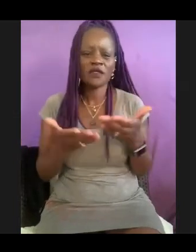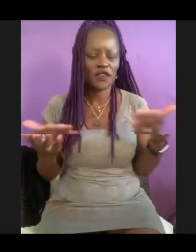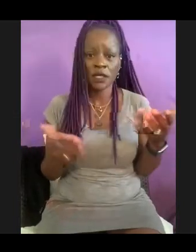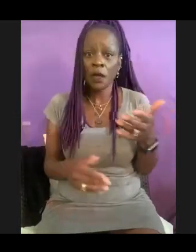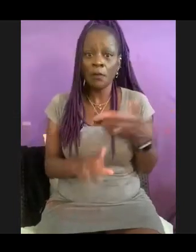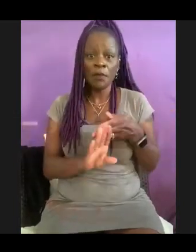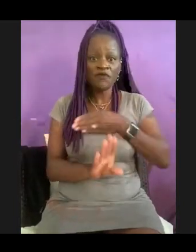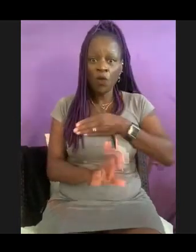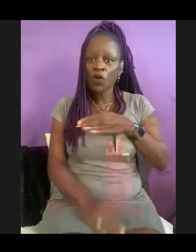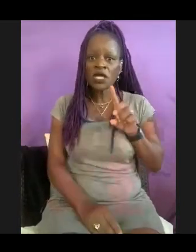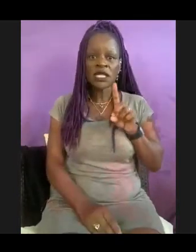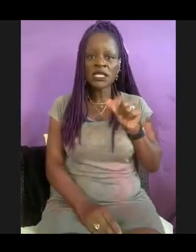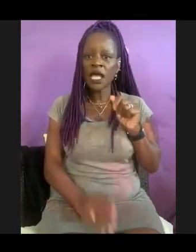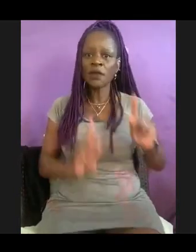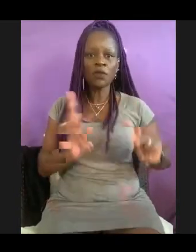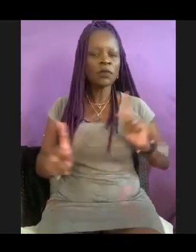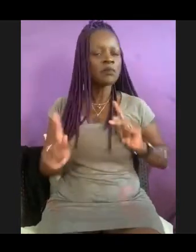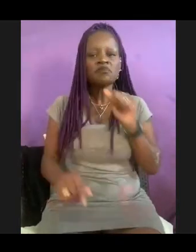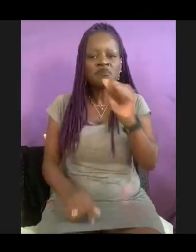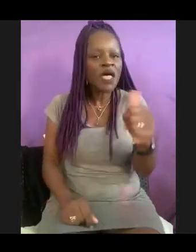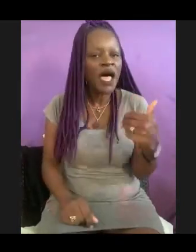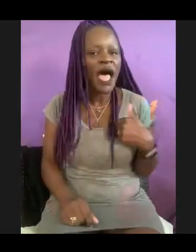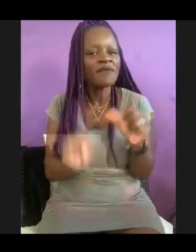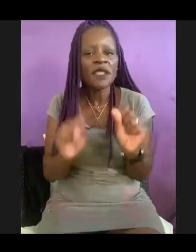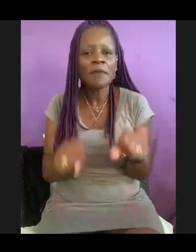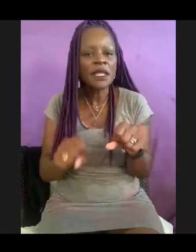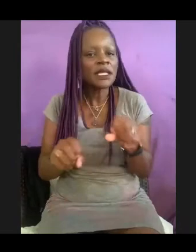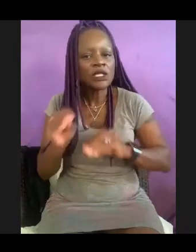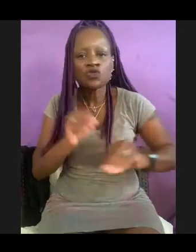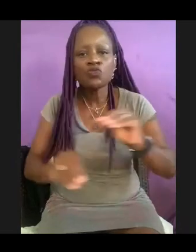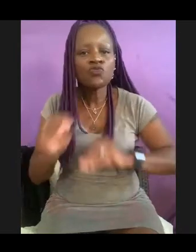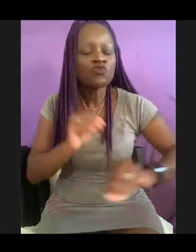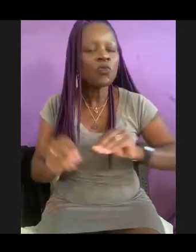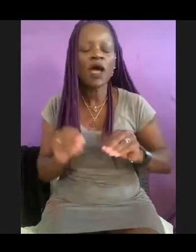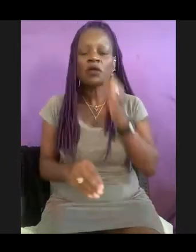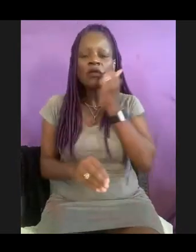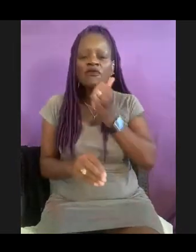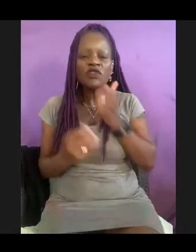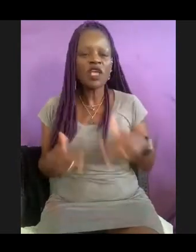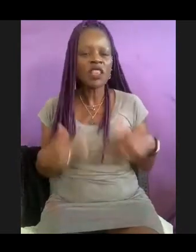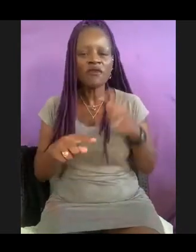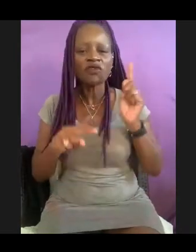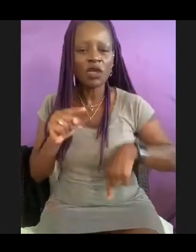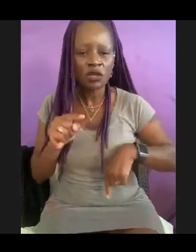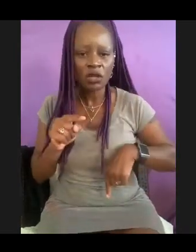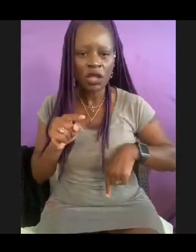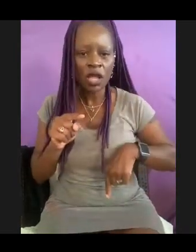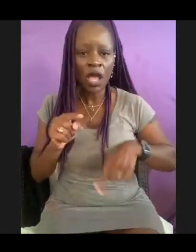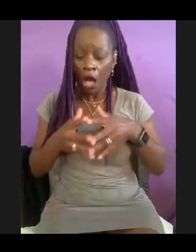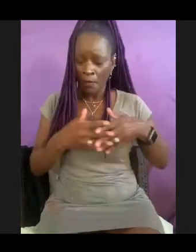have the opportunity to move freely in daily life, and America did not